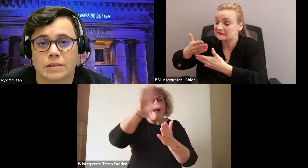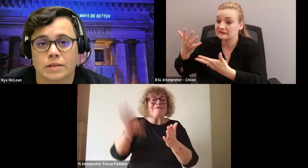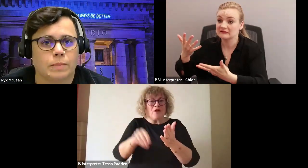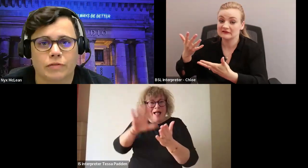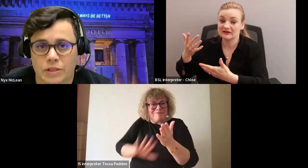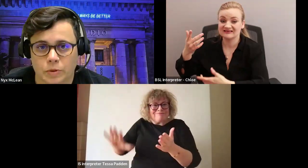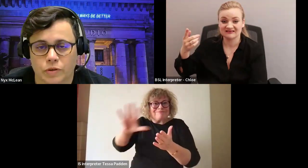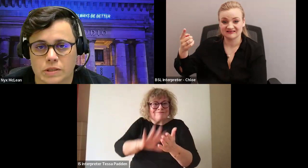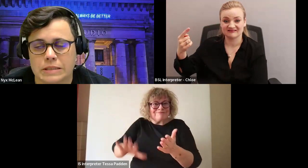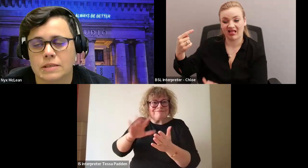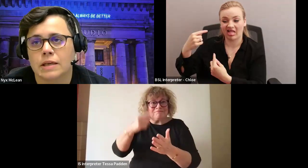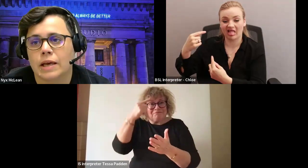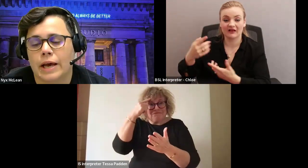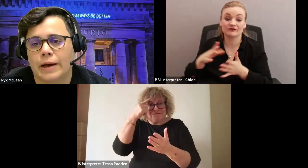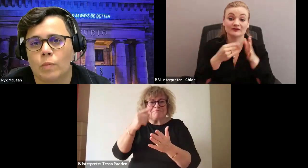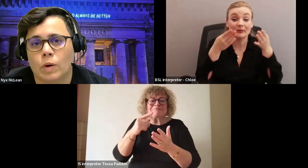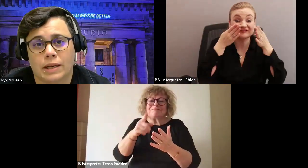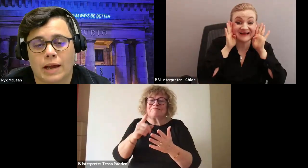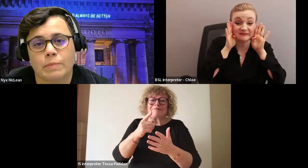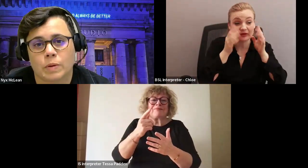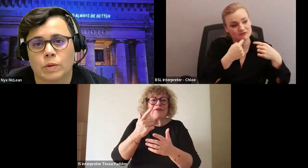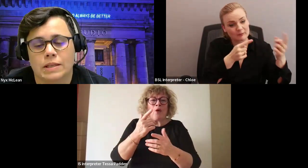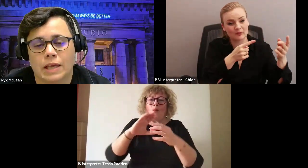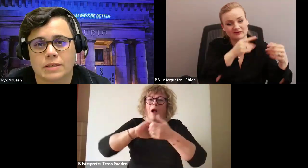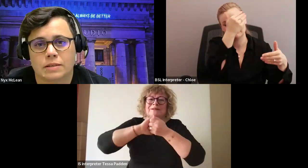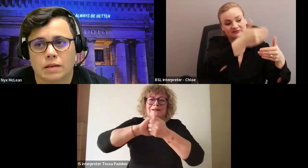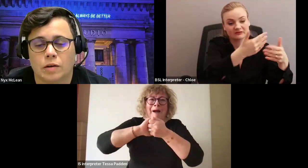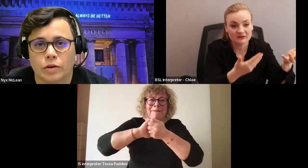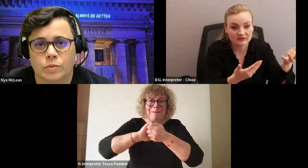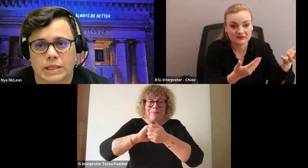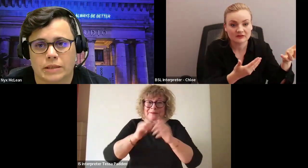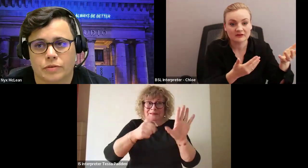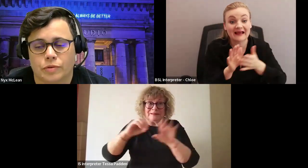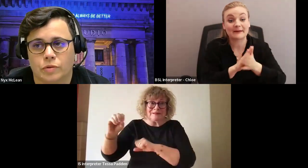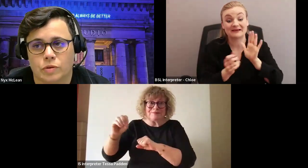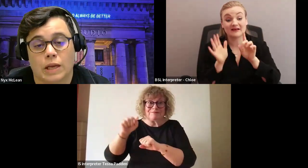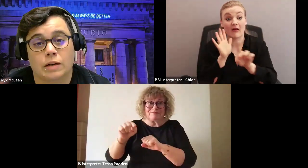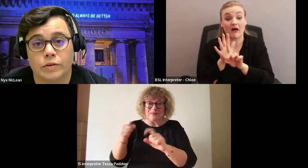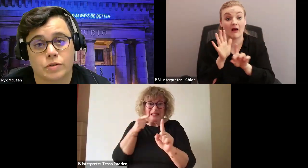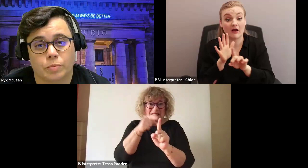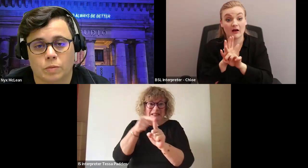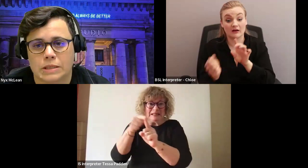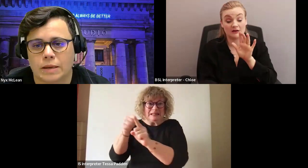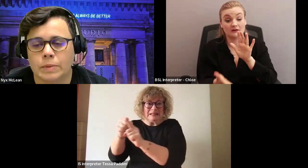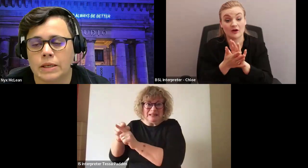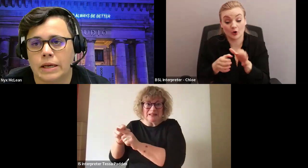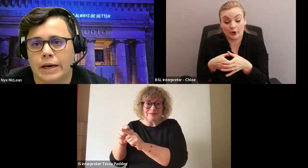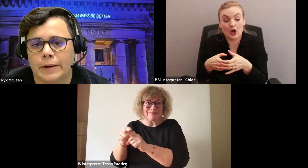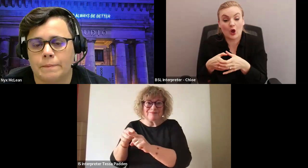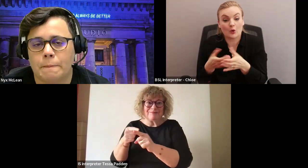been taken seriously by Facebook, for instance, what then happened was that an alert was sent through to that closed group on